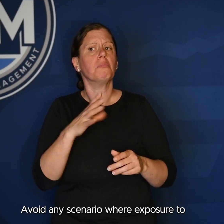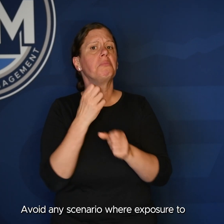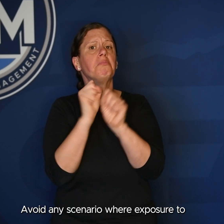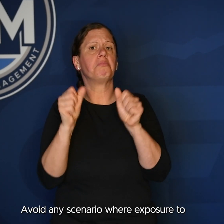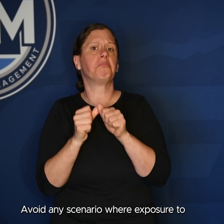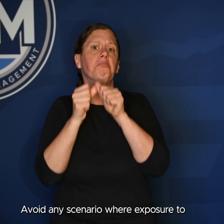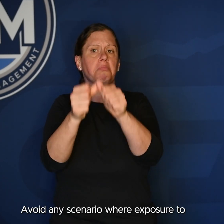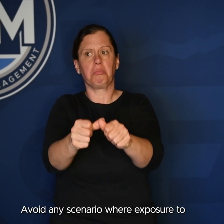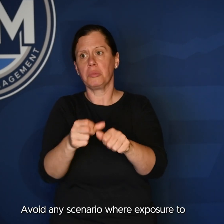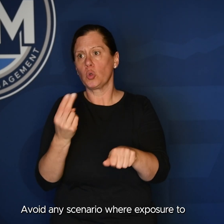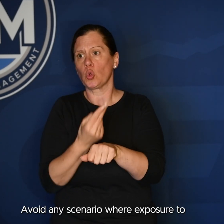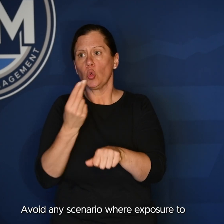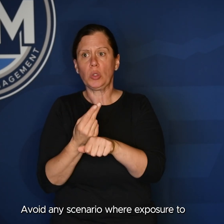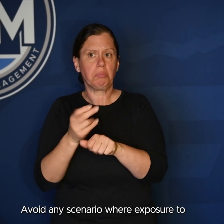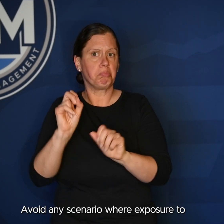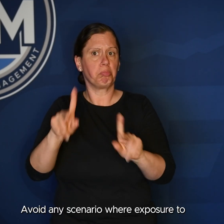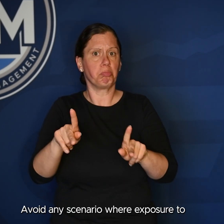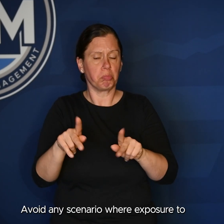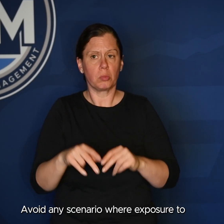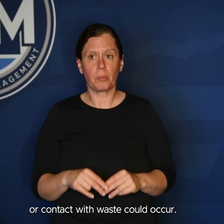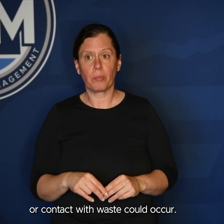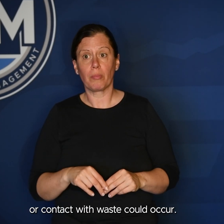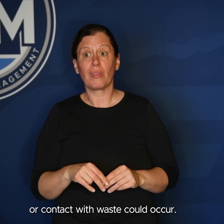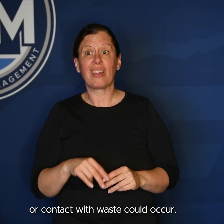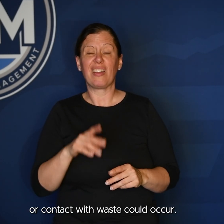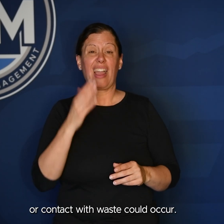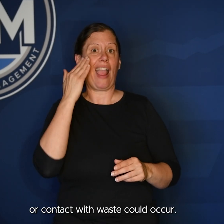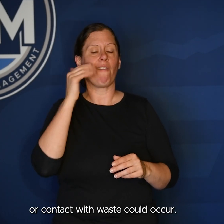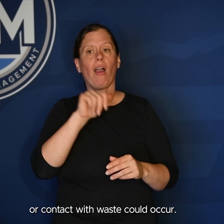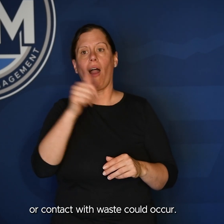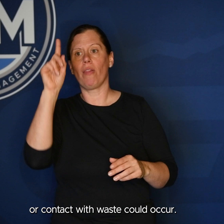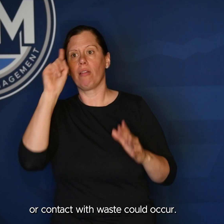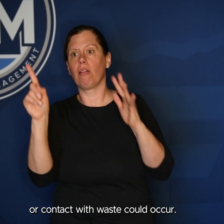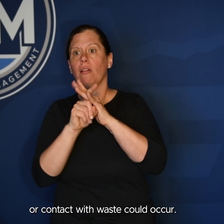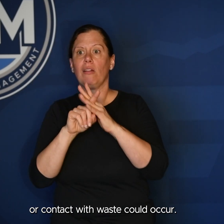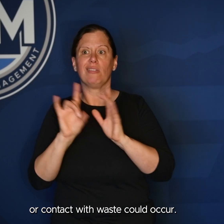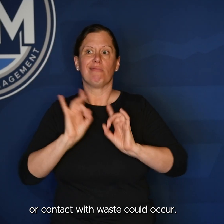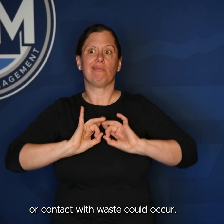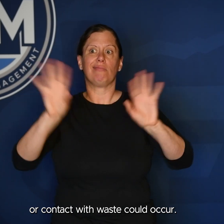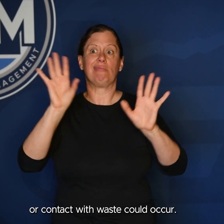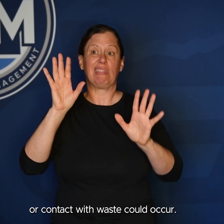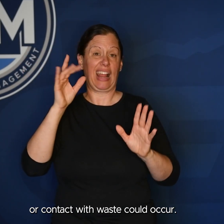Avoid any scenario where exposure to or contact with waste could occur.